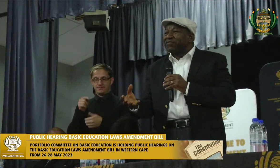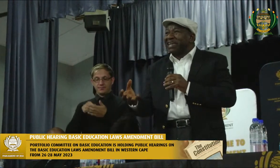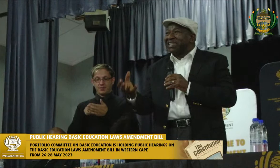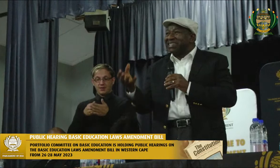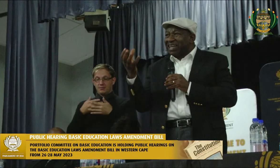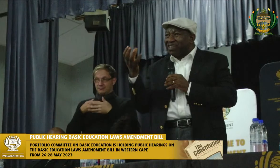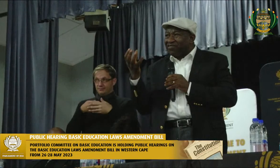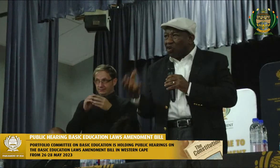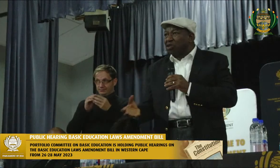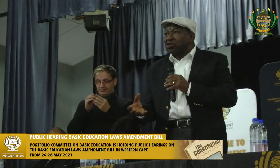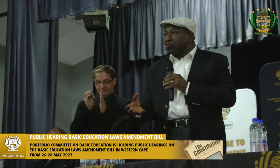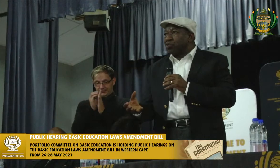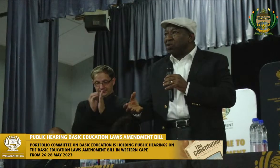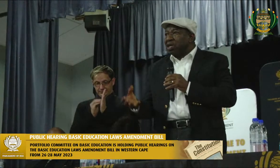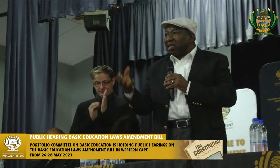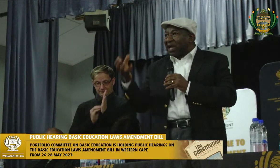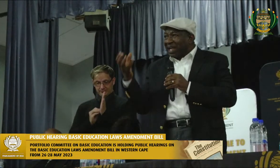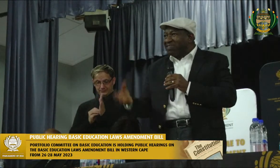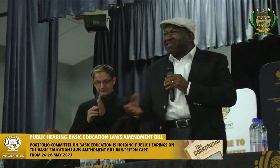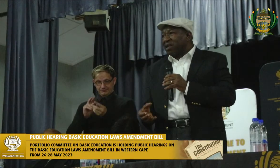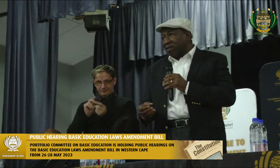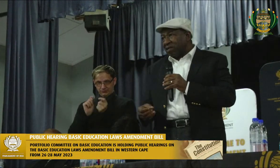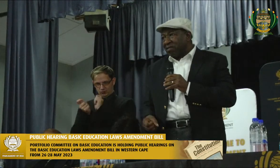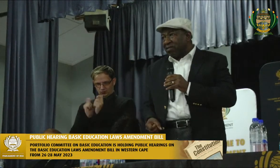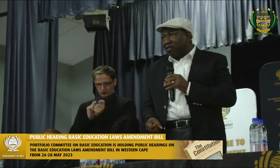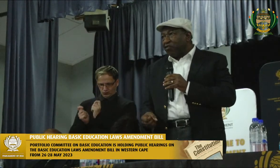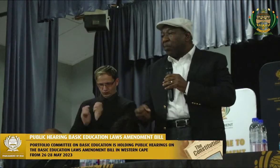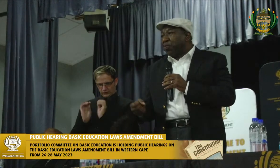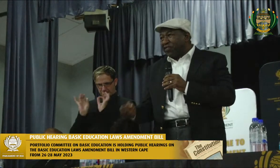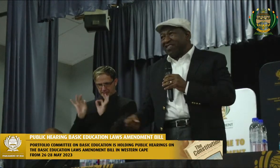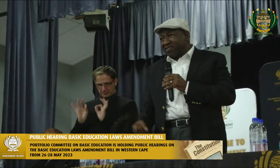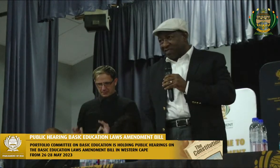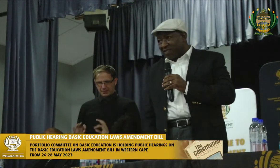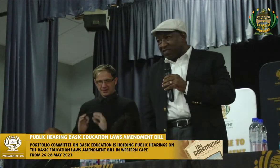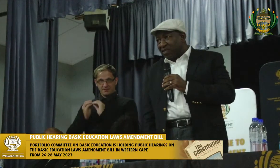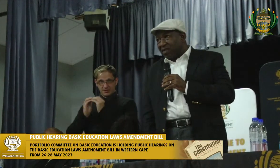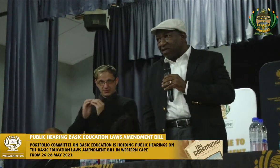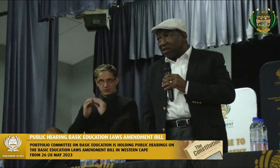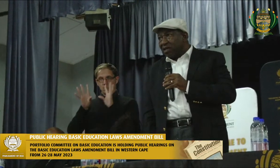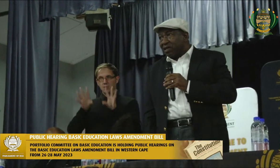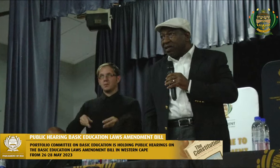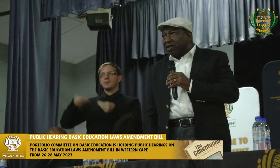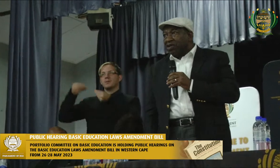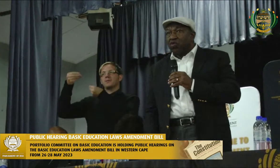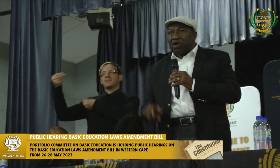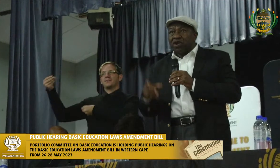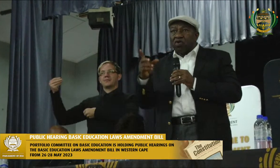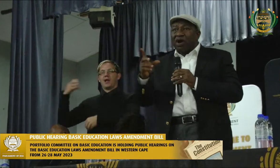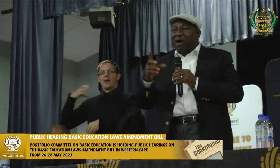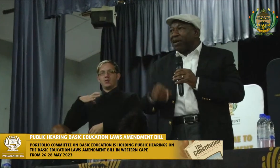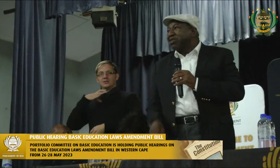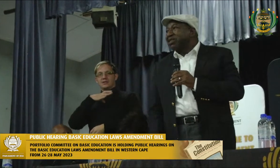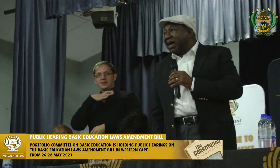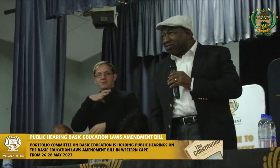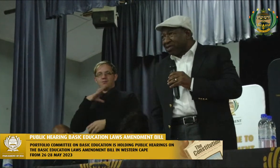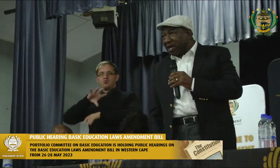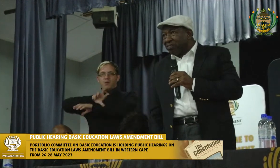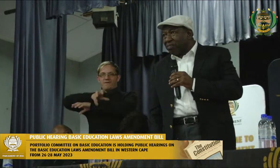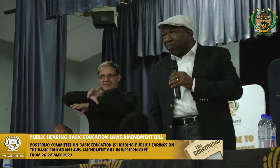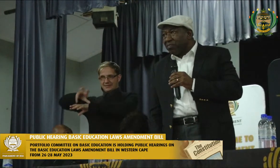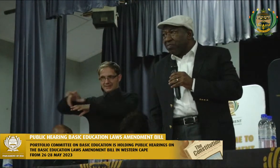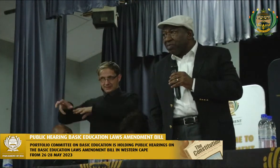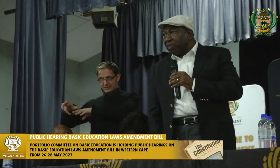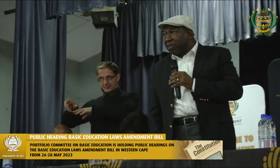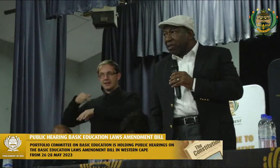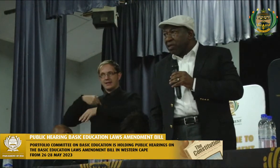product, after it shall have gone to the Council for Provinces, you will know about the